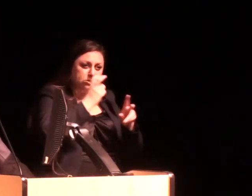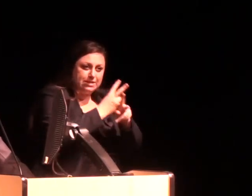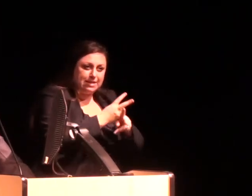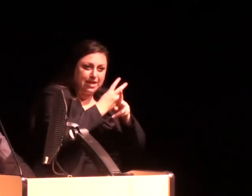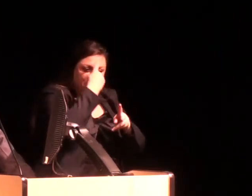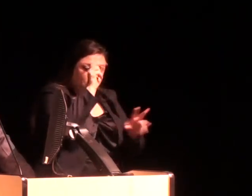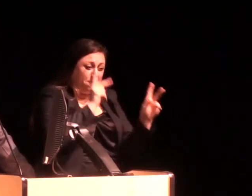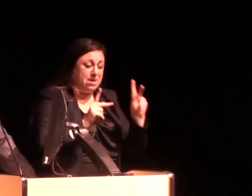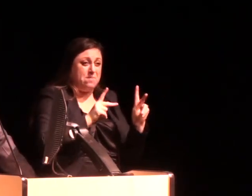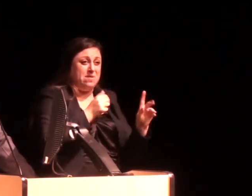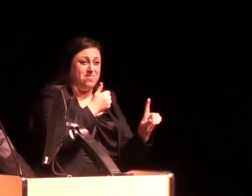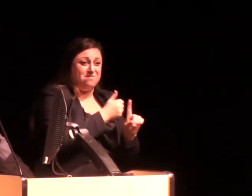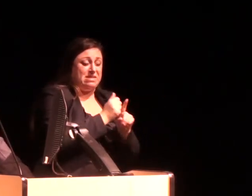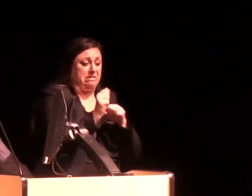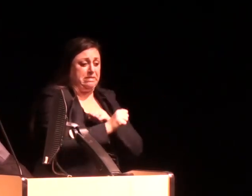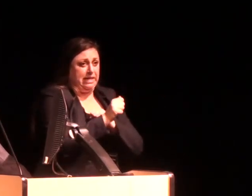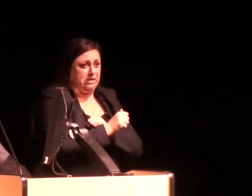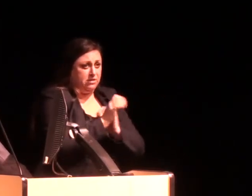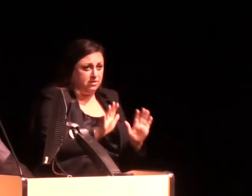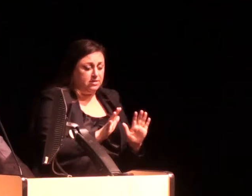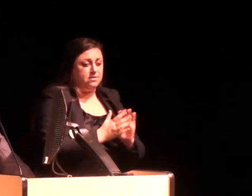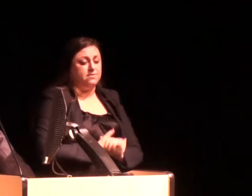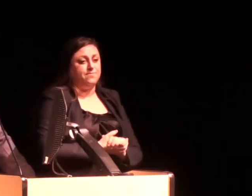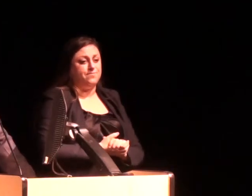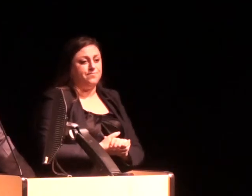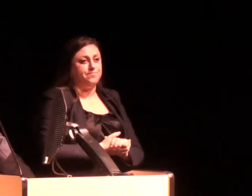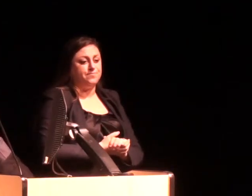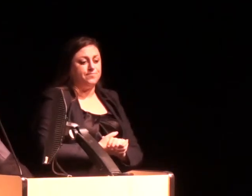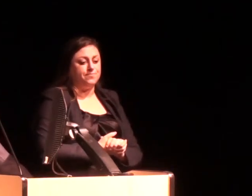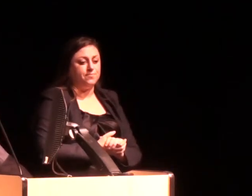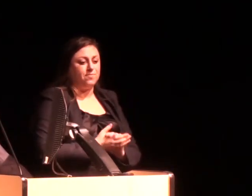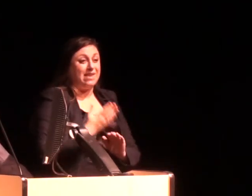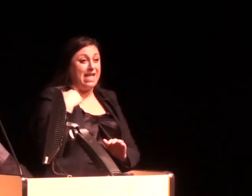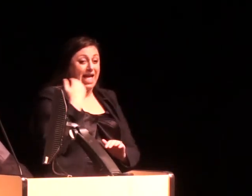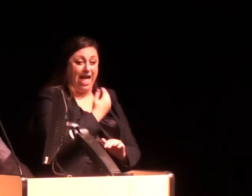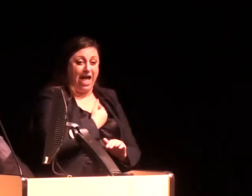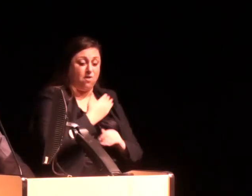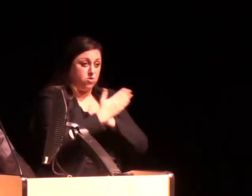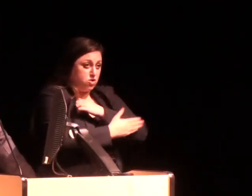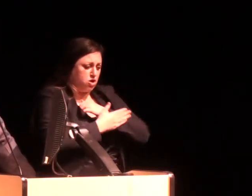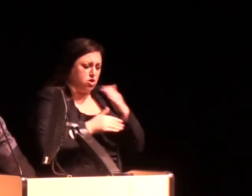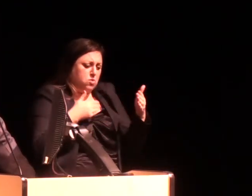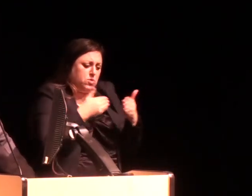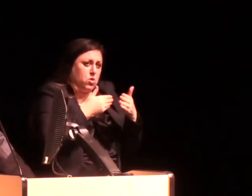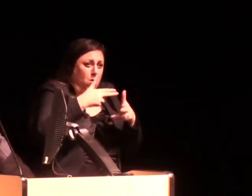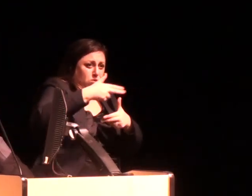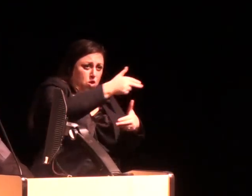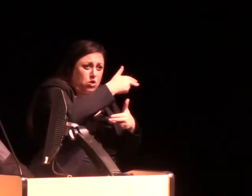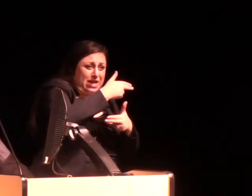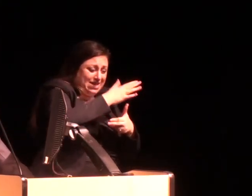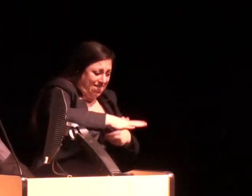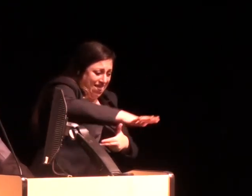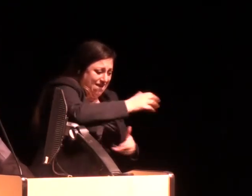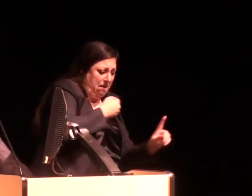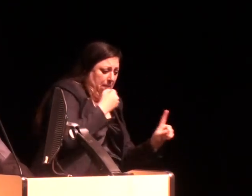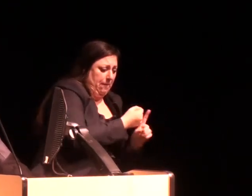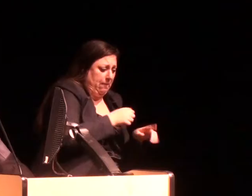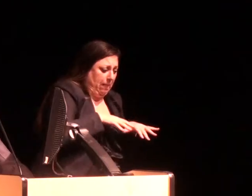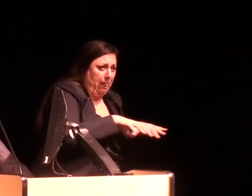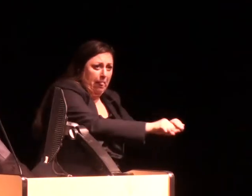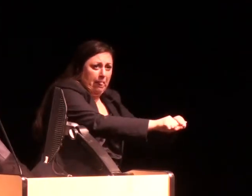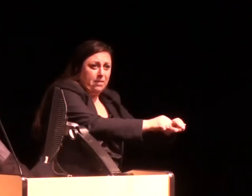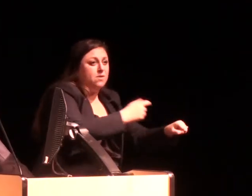following a serious natural disaster. Also, our country was closer to the area hit by the hurricane and was in the position to